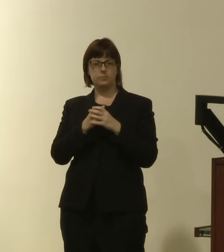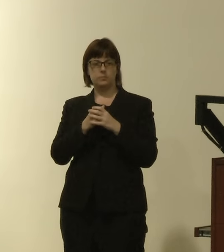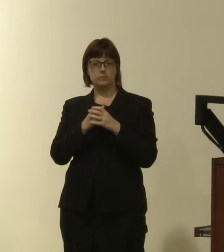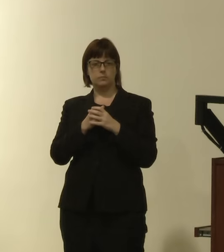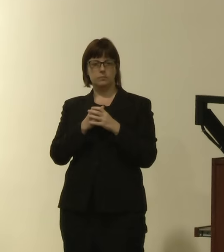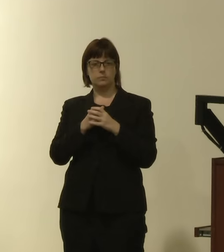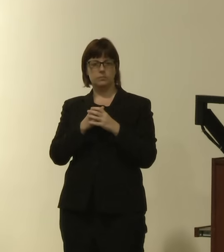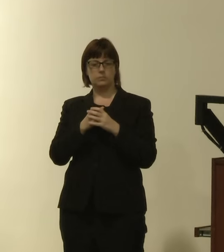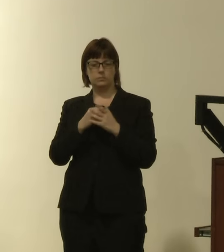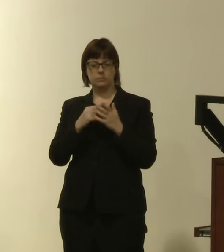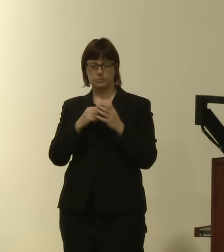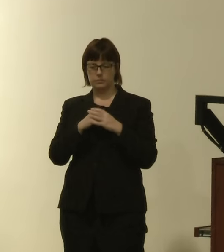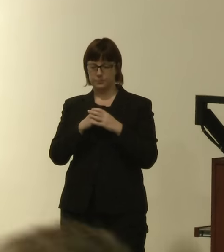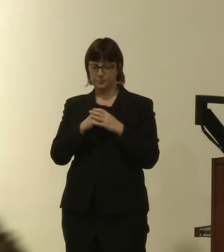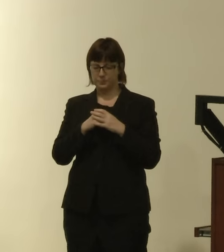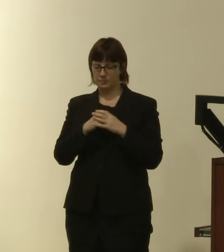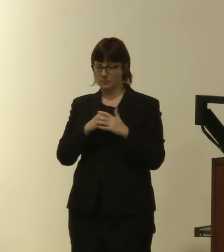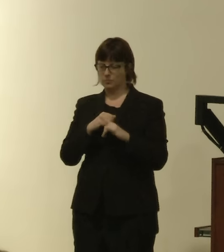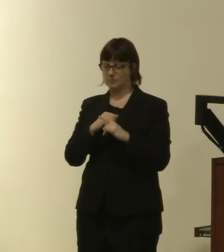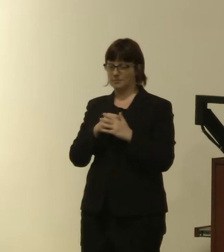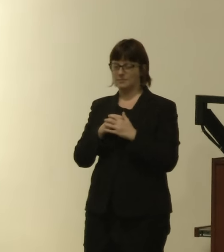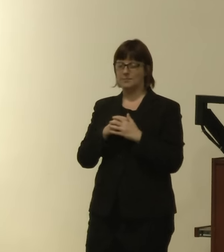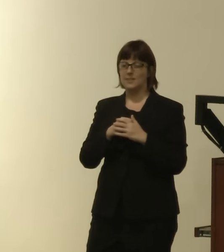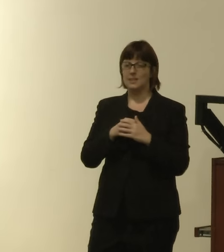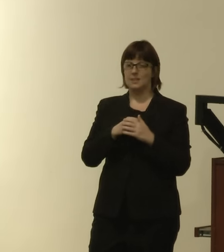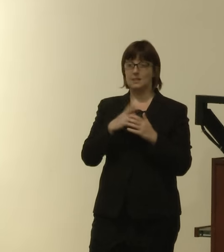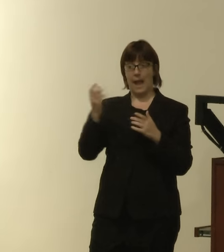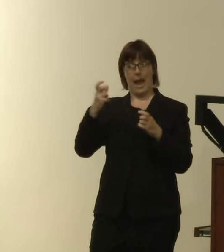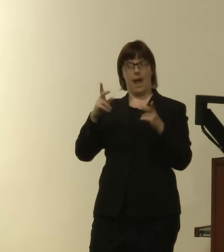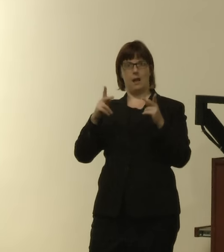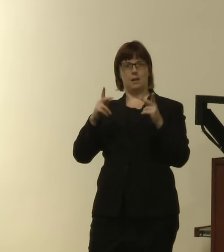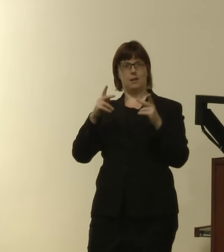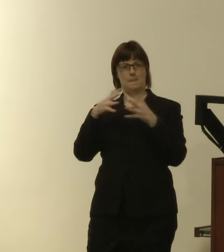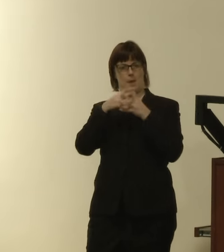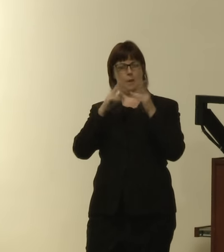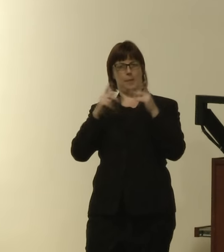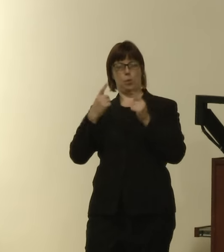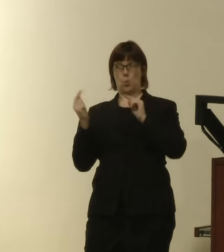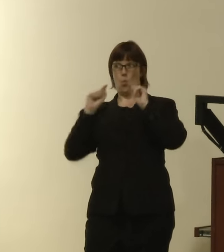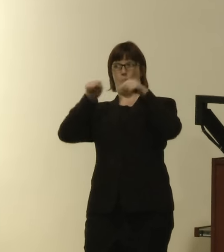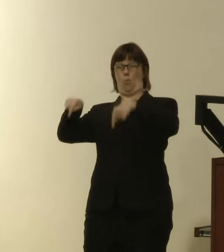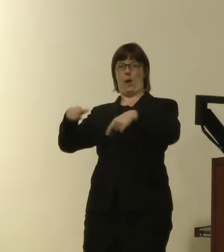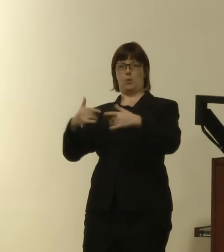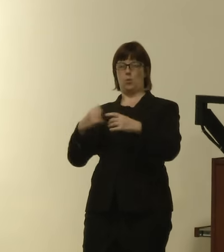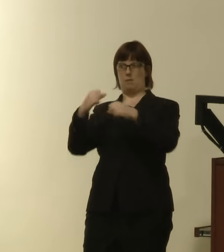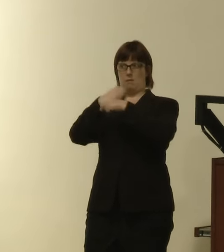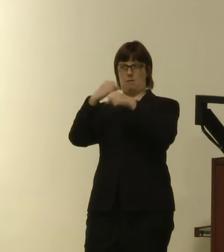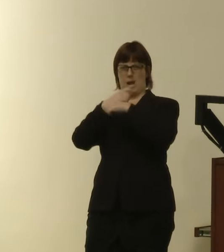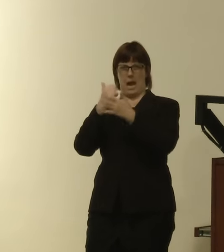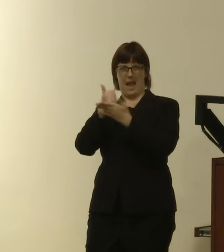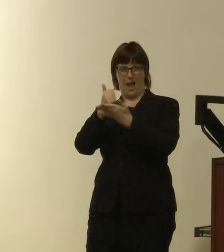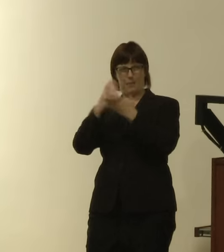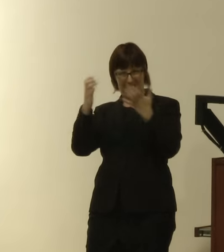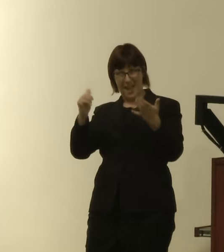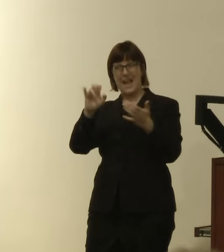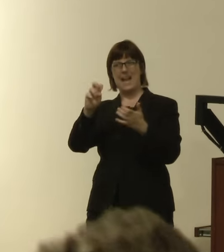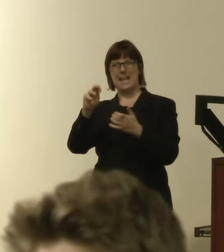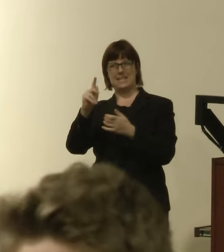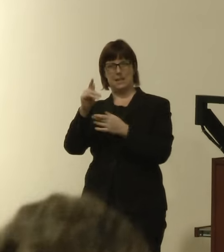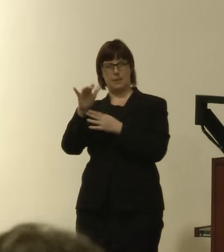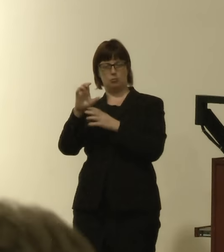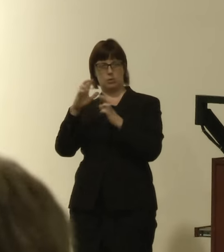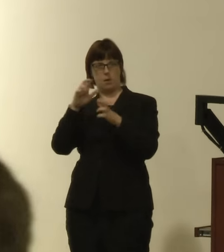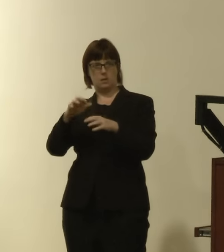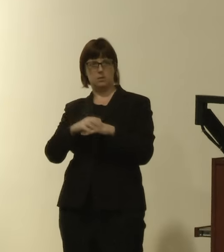grateful for the Americans who put themselves in harm's way in order to help other people. That's an endemic response. There